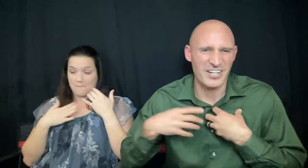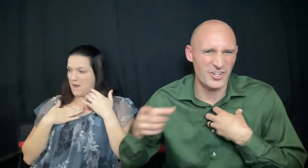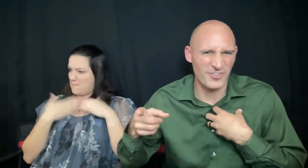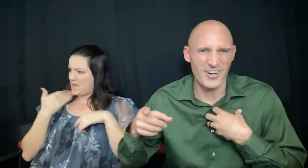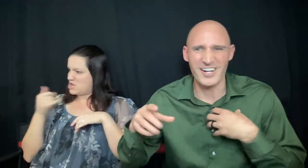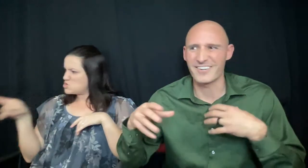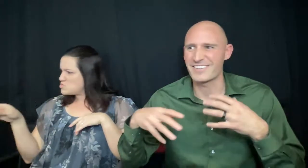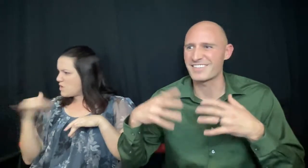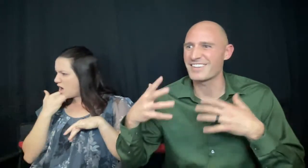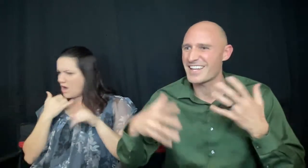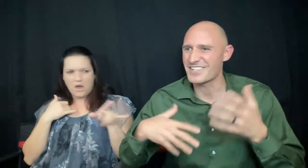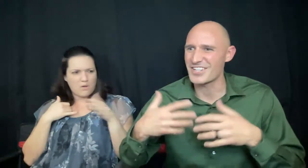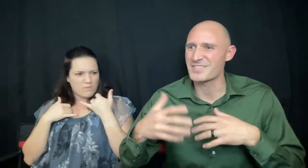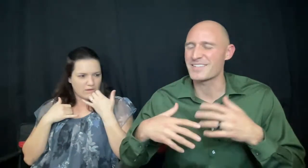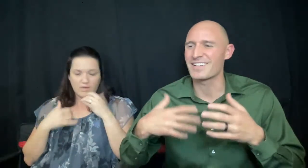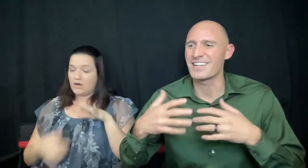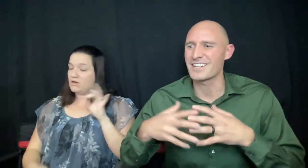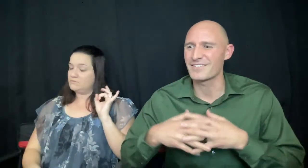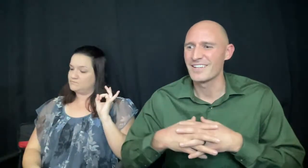you're wrong, or just a lot of judgment, a lot of